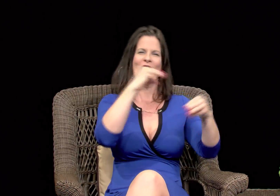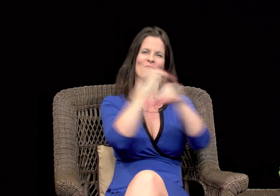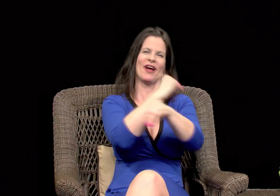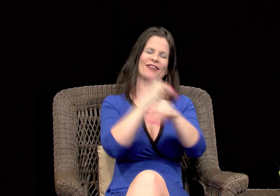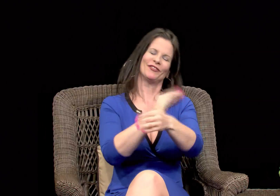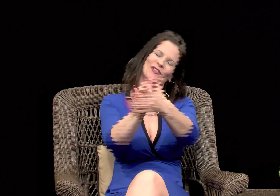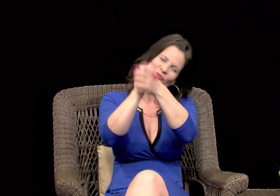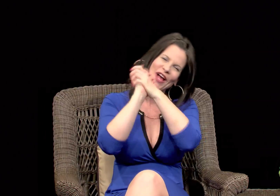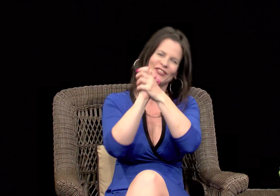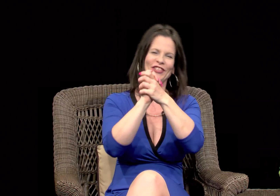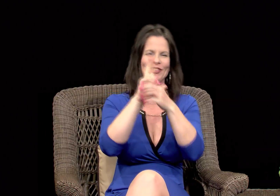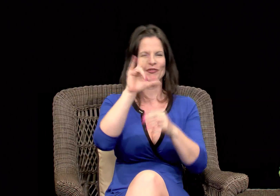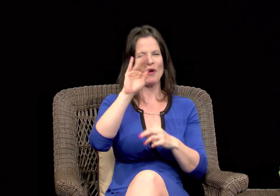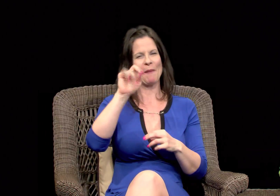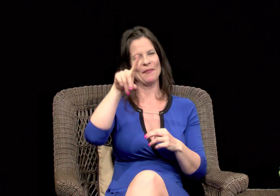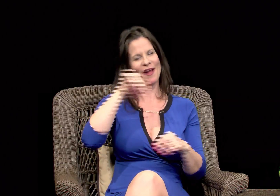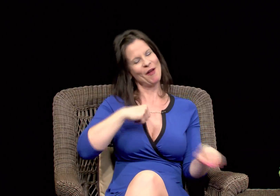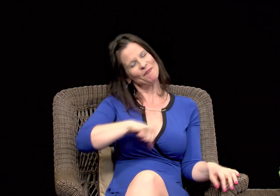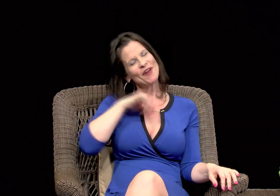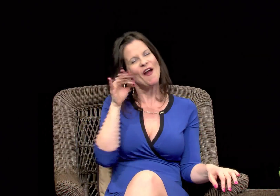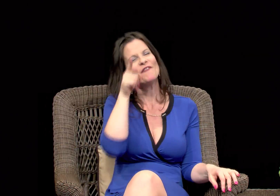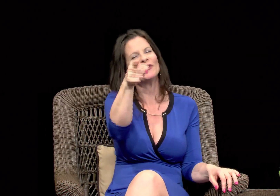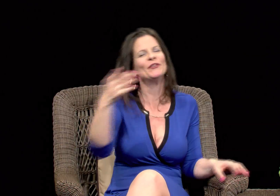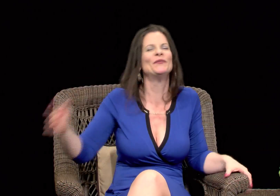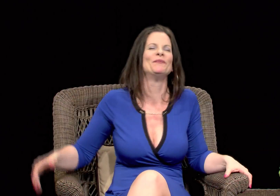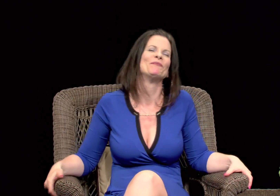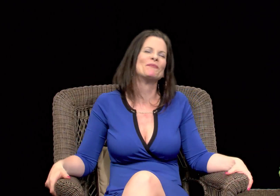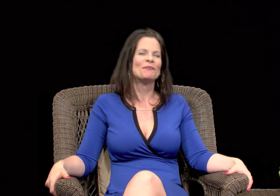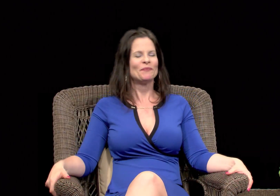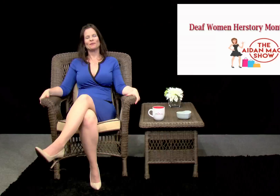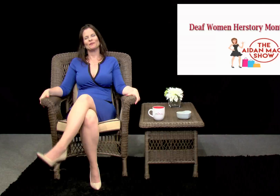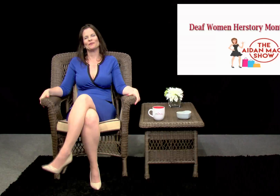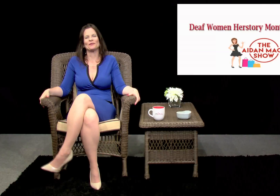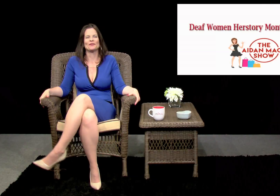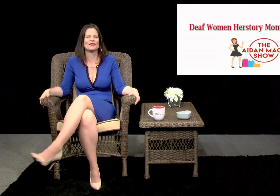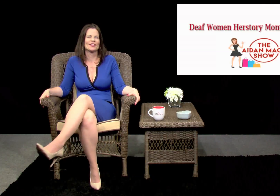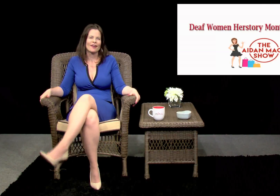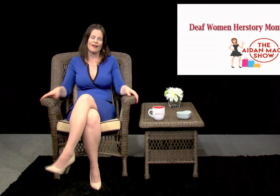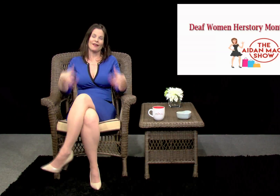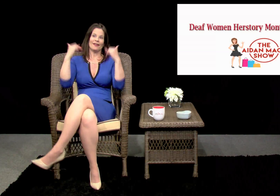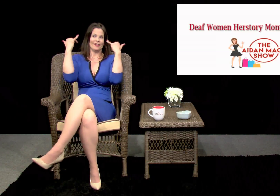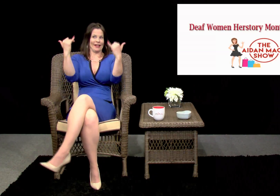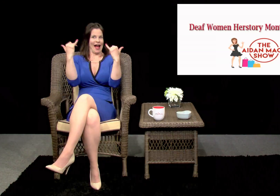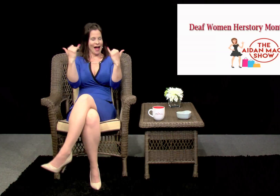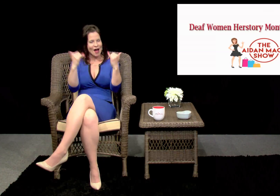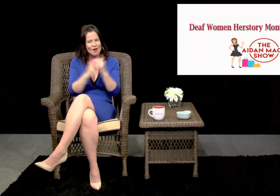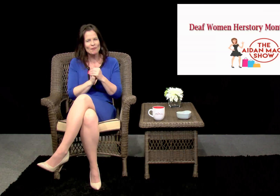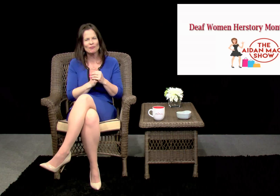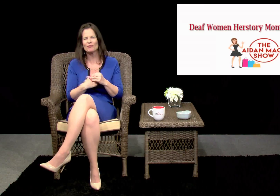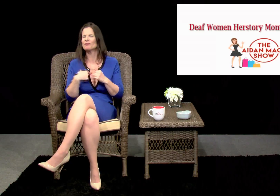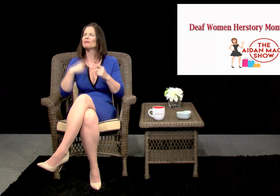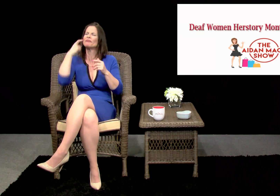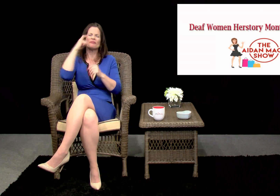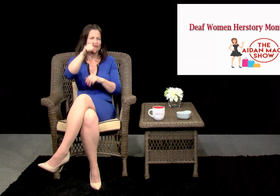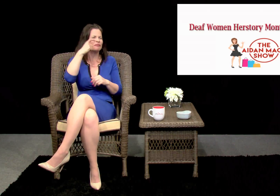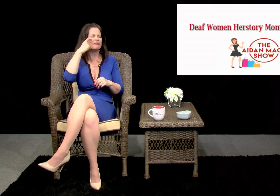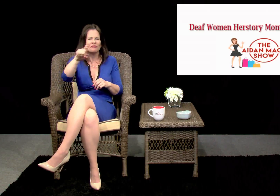she should be recognized for her work in science and mathematics. I'm proud of you. Now, I